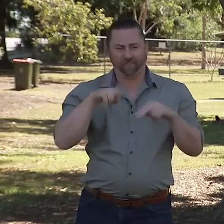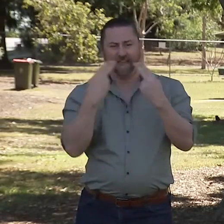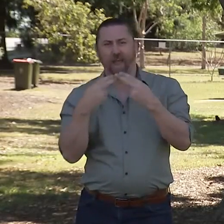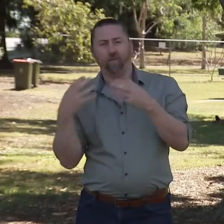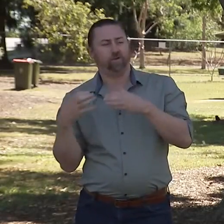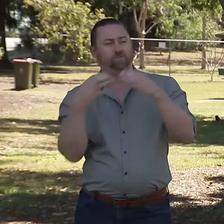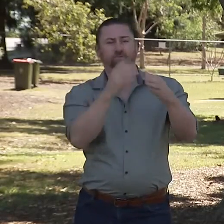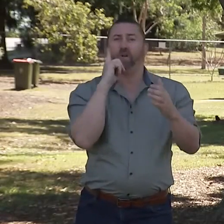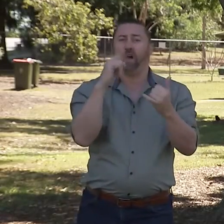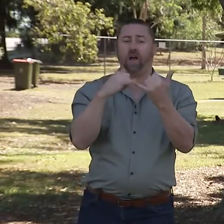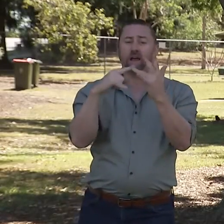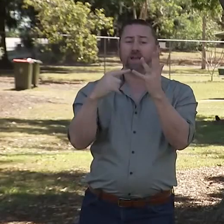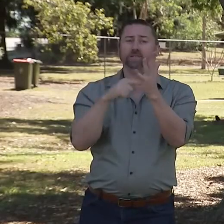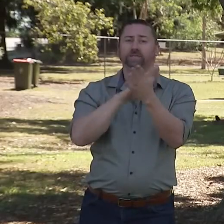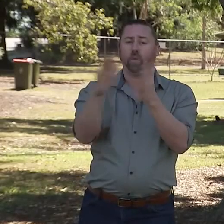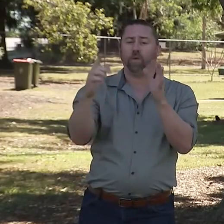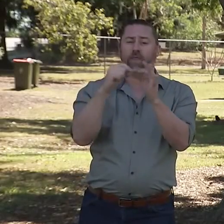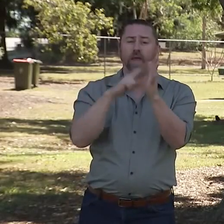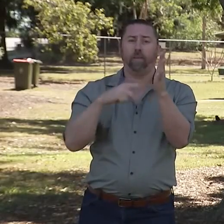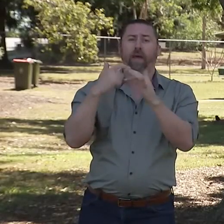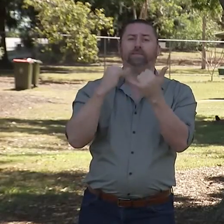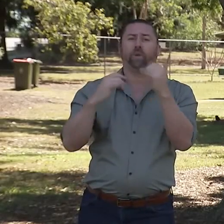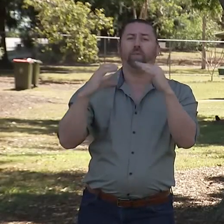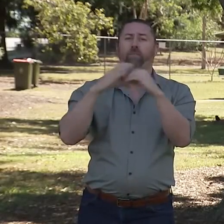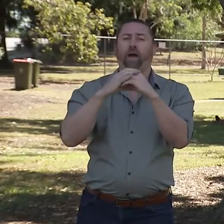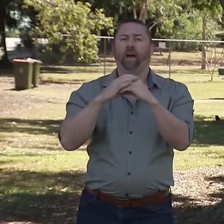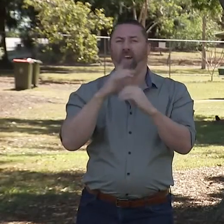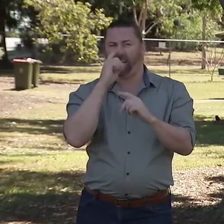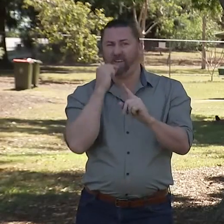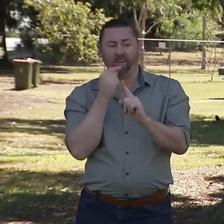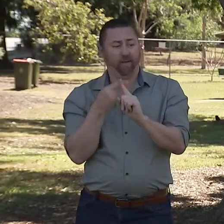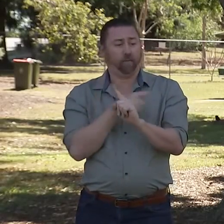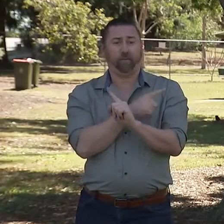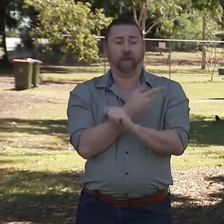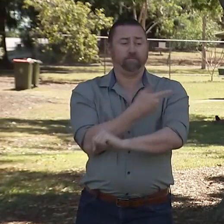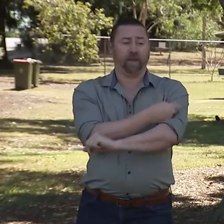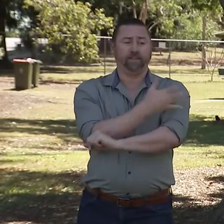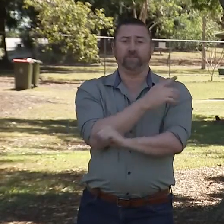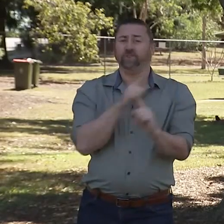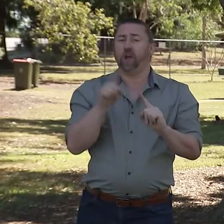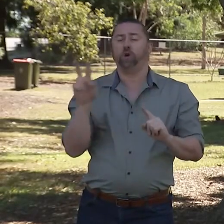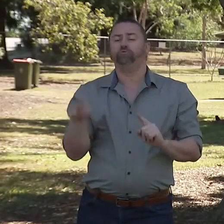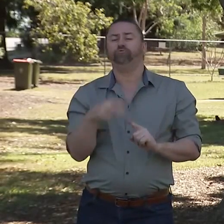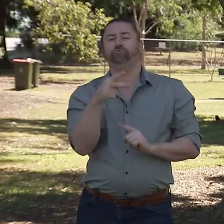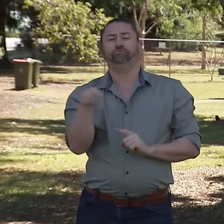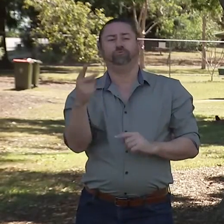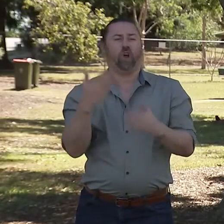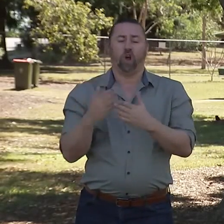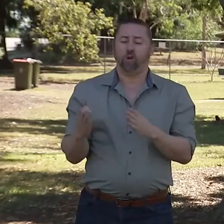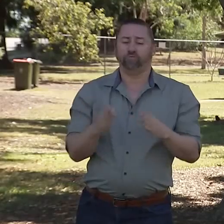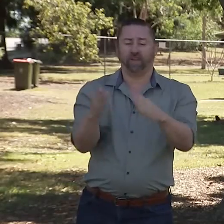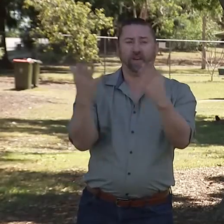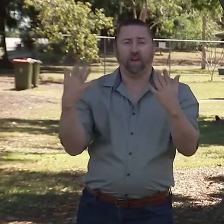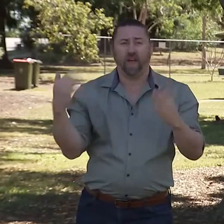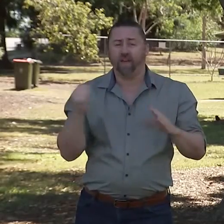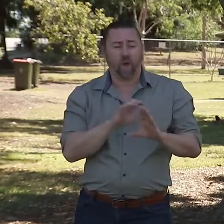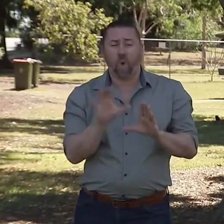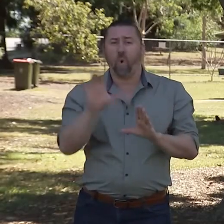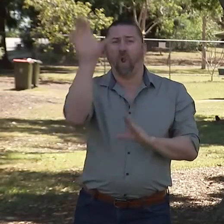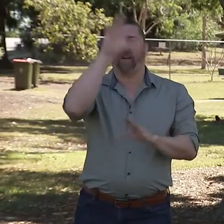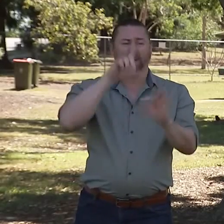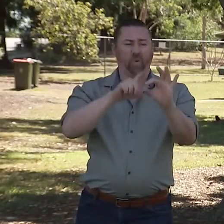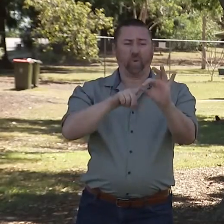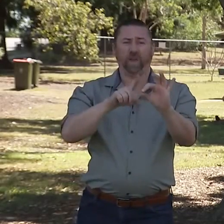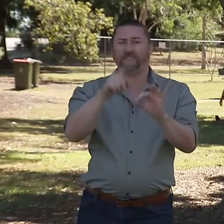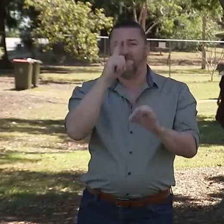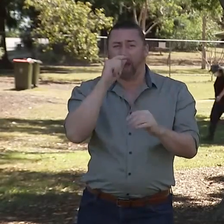South Bank, drop into the convention centre and get your vaccine. There's hubs right across Queensland and they're accepting walk-ins.